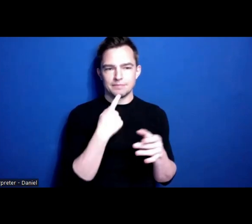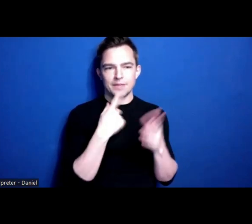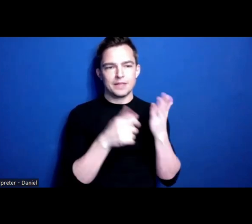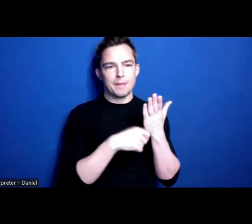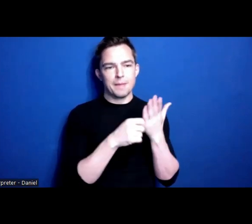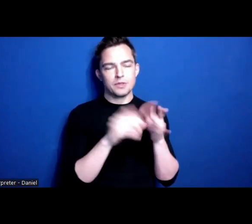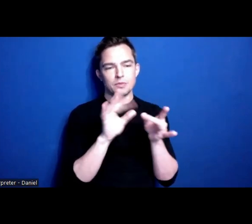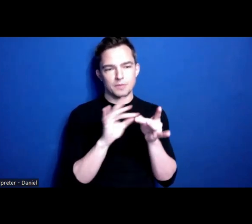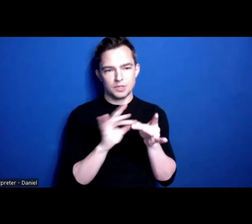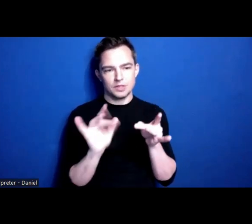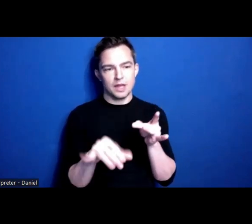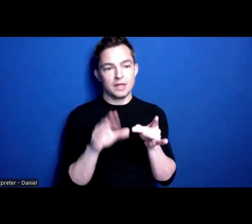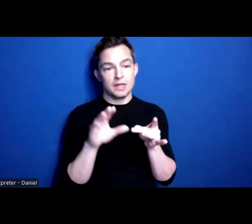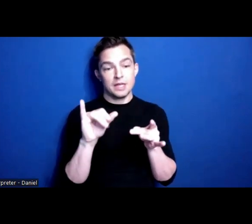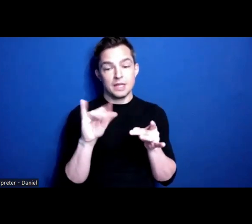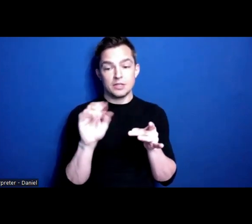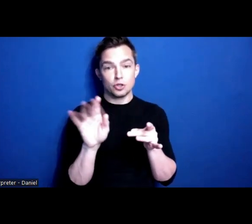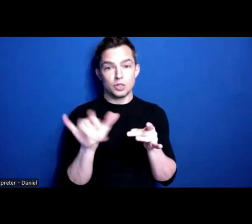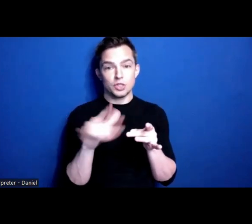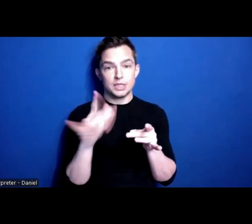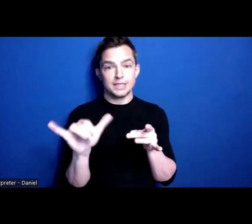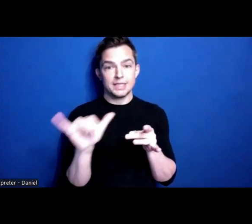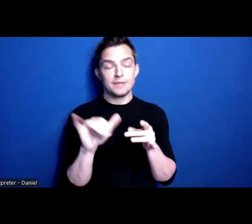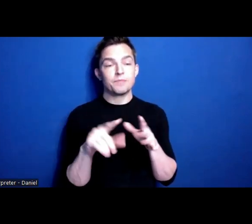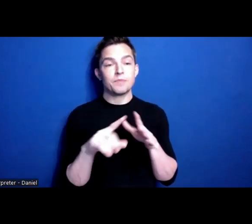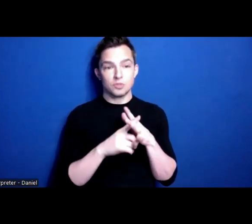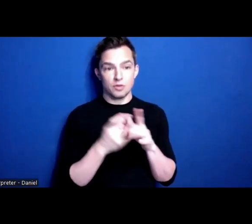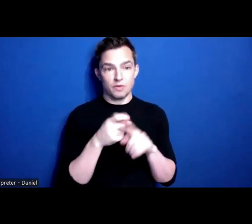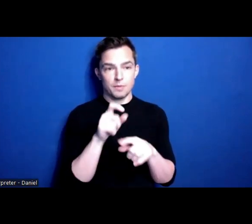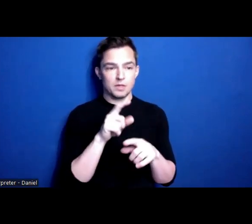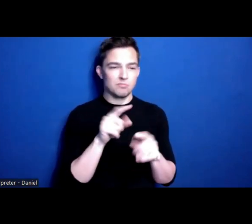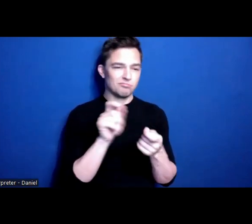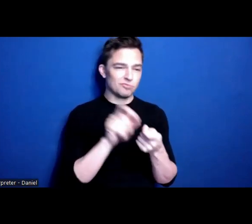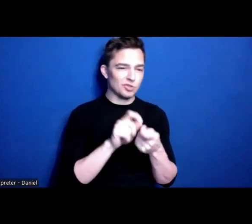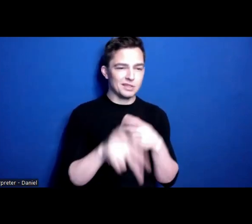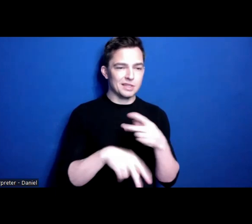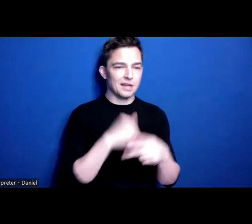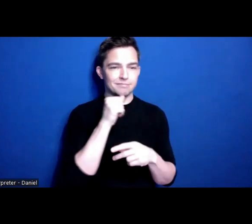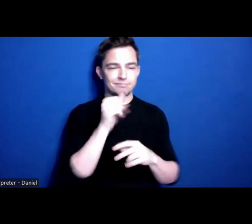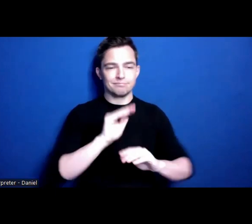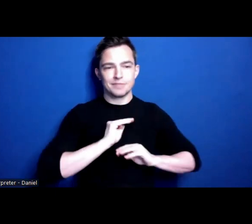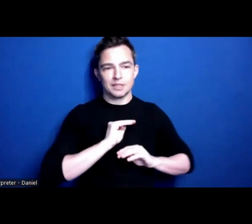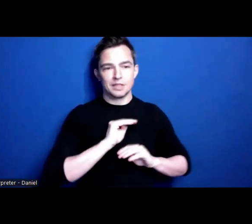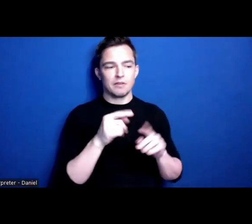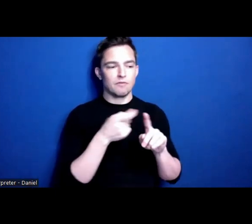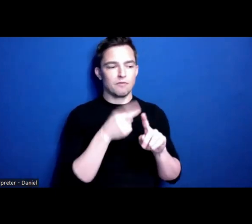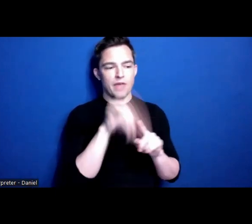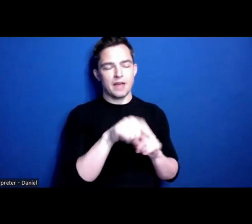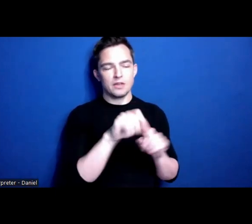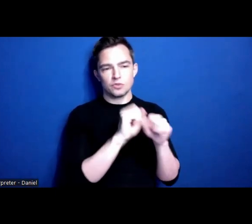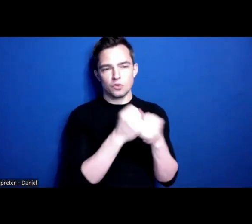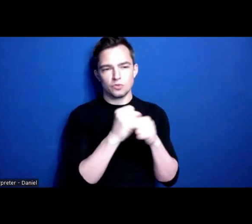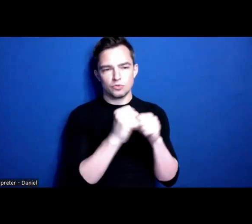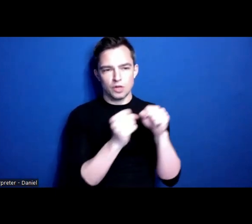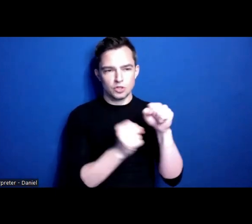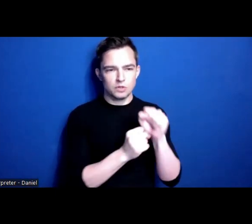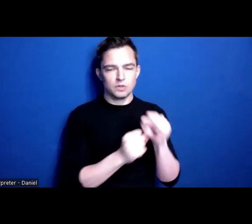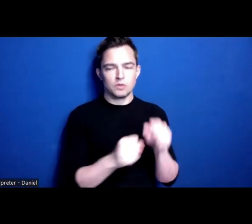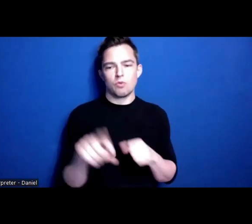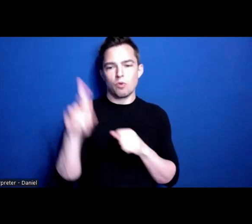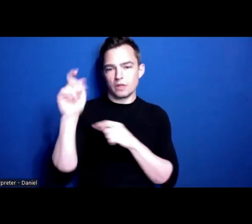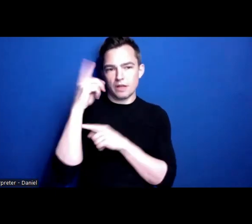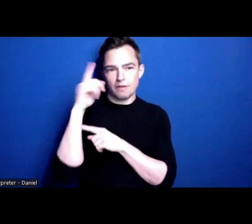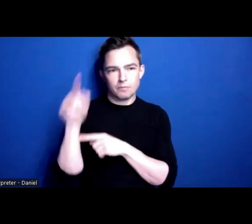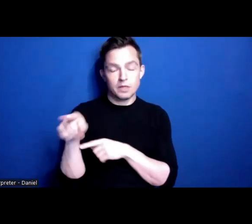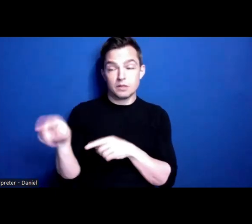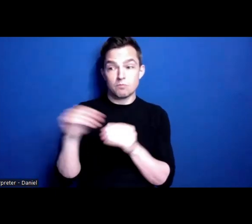manual notes that insurgencies develop out of a certain dissatisfaction for the social structure or for the government, and they're more likely